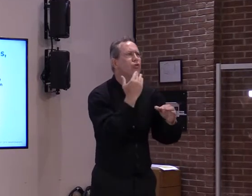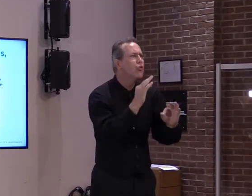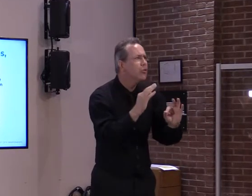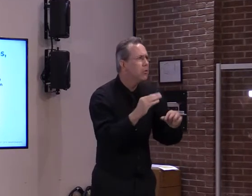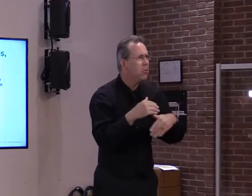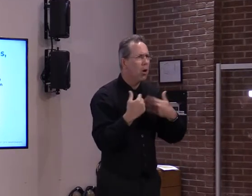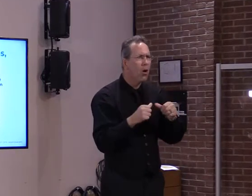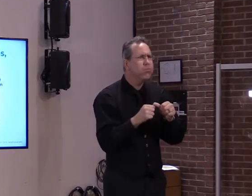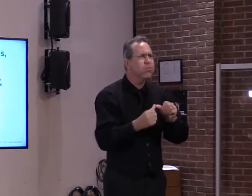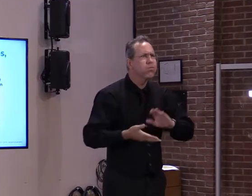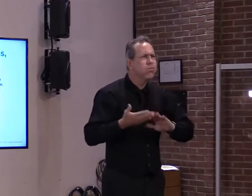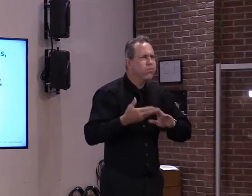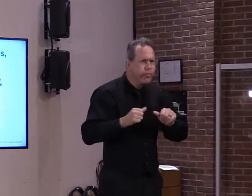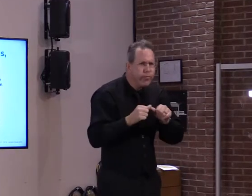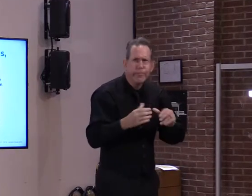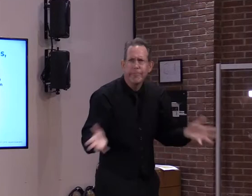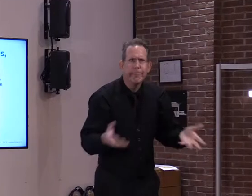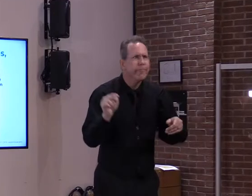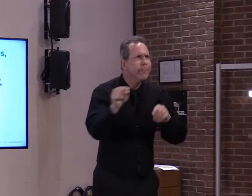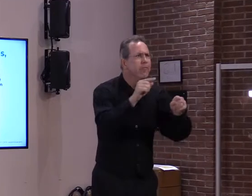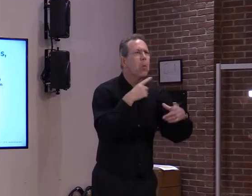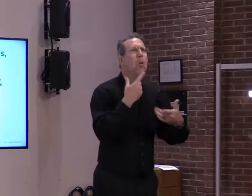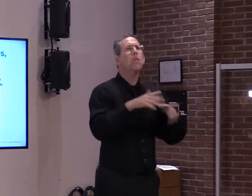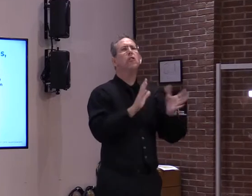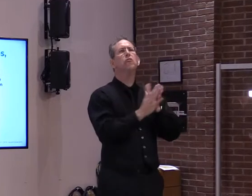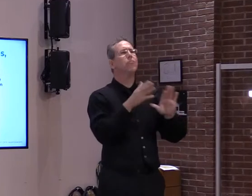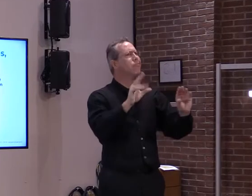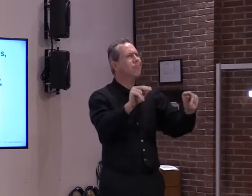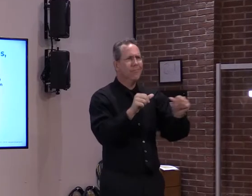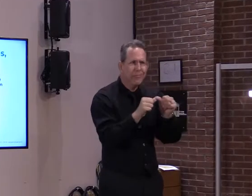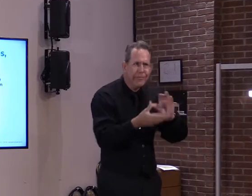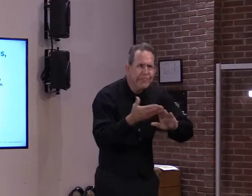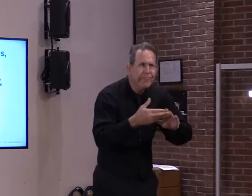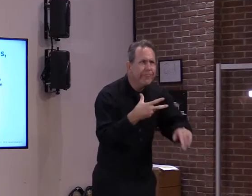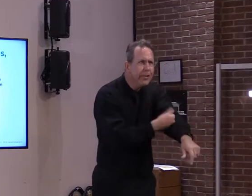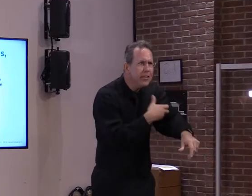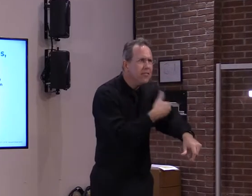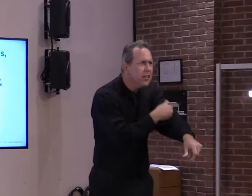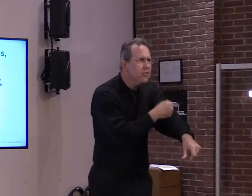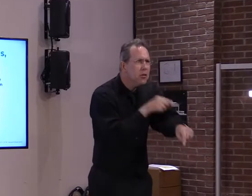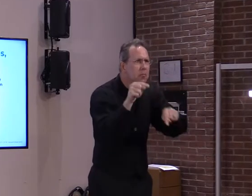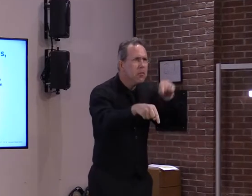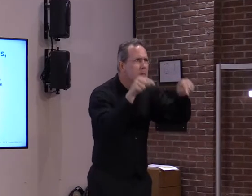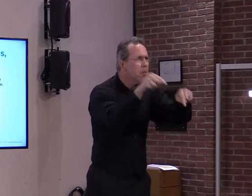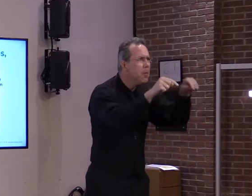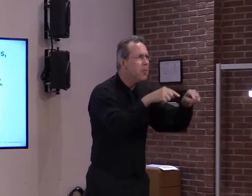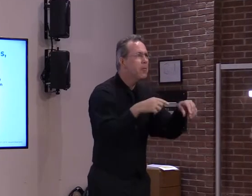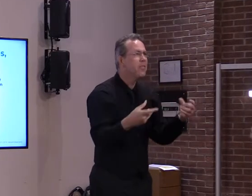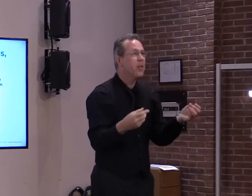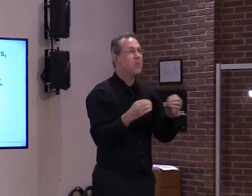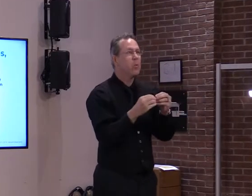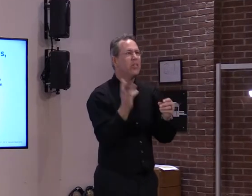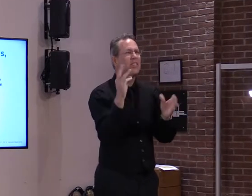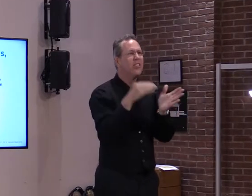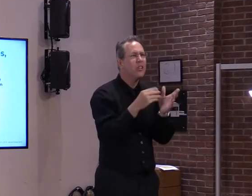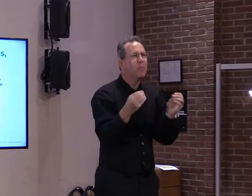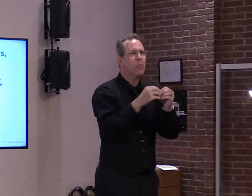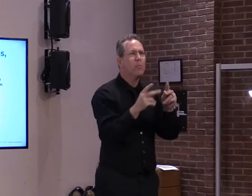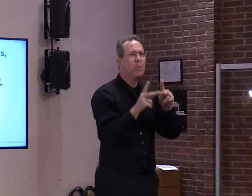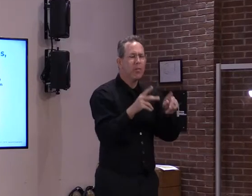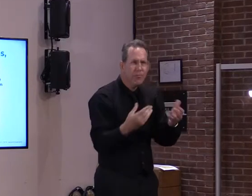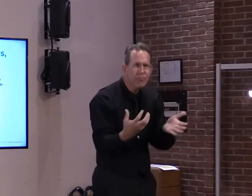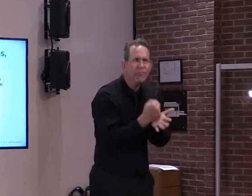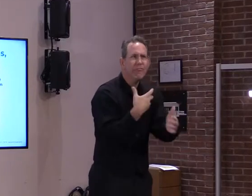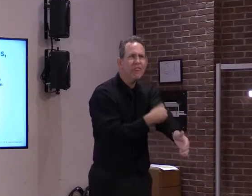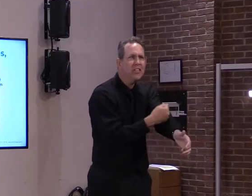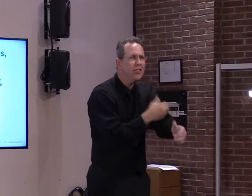having started vaccination over this past week, which increases the percentage of eligible Vermonters who have started vaccination